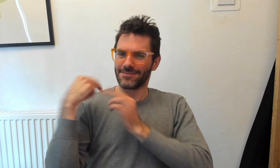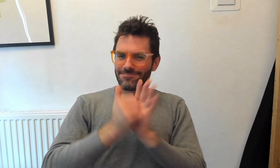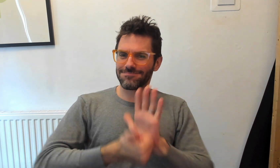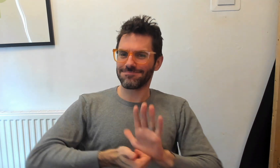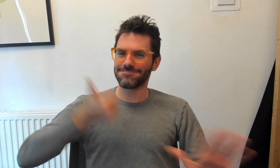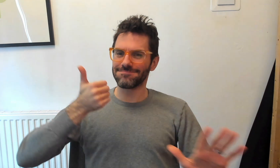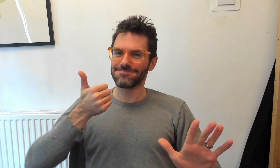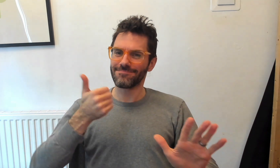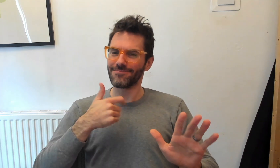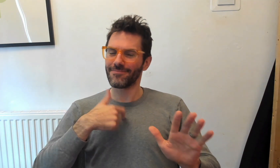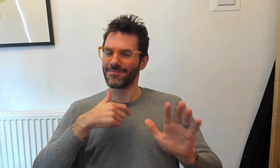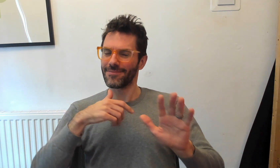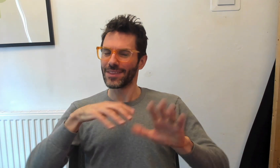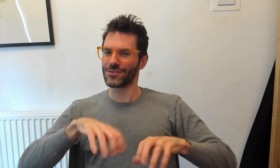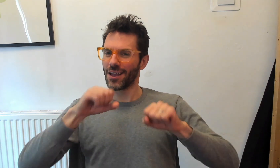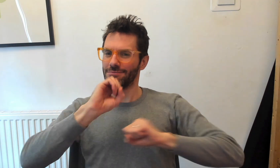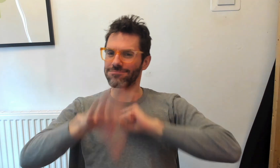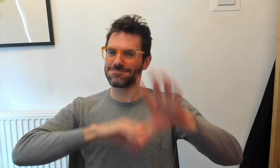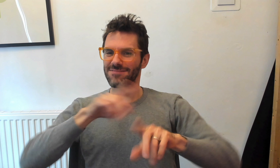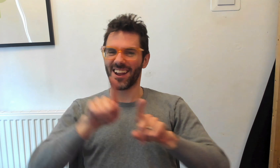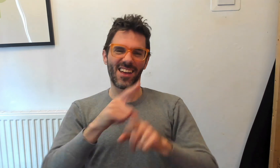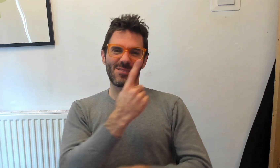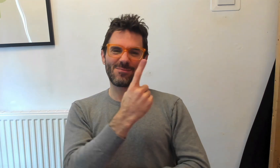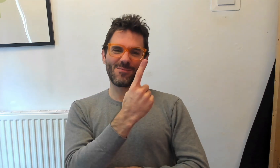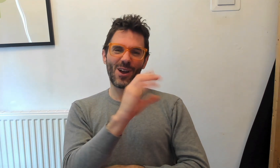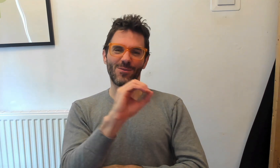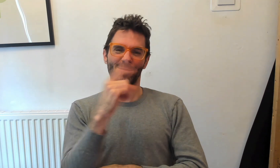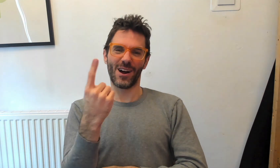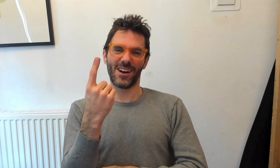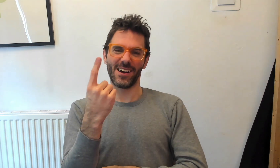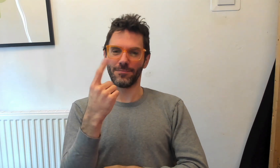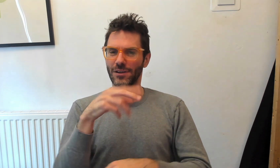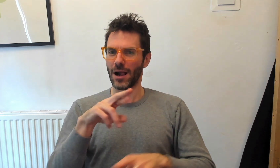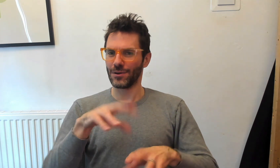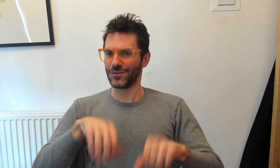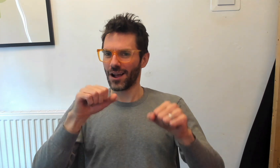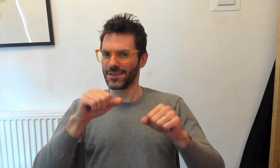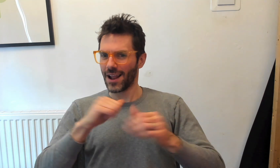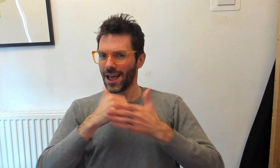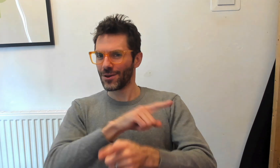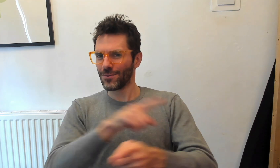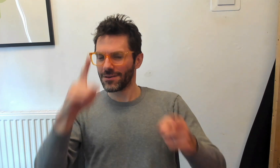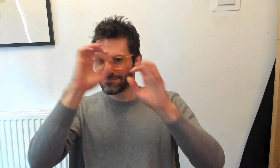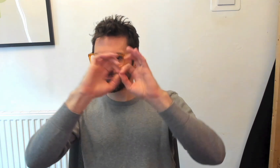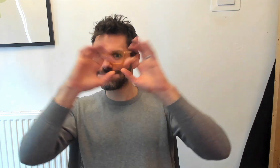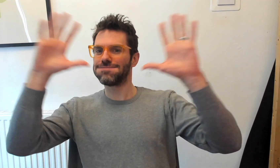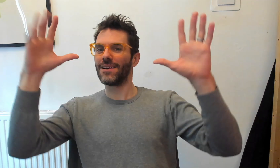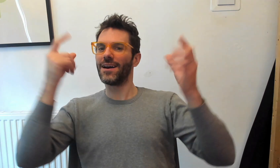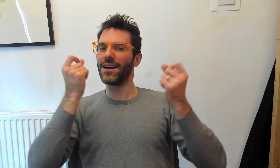responsibilities and skills to give you a introductory understanding of